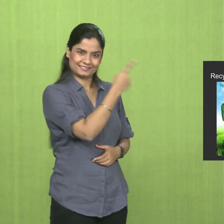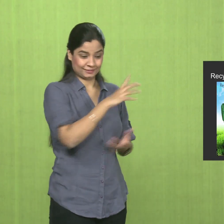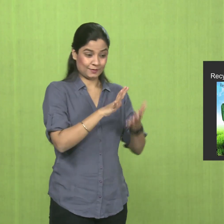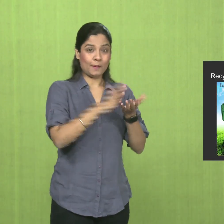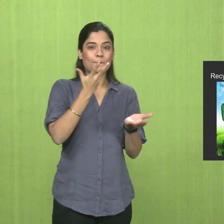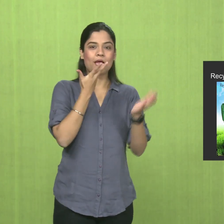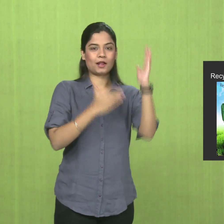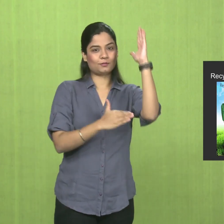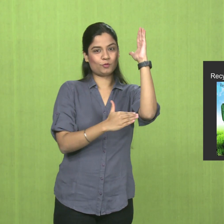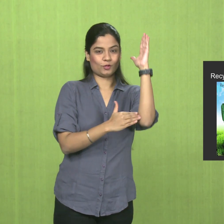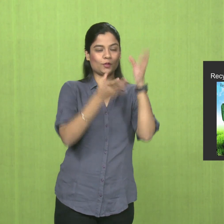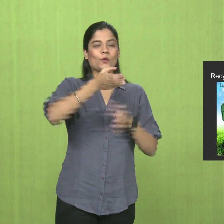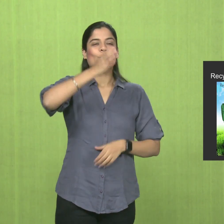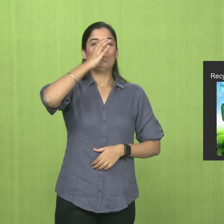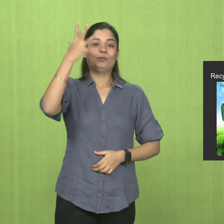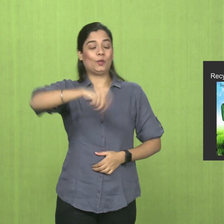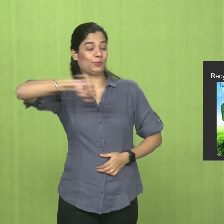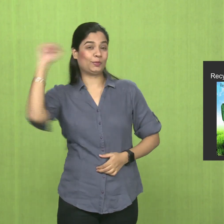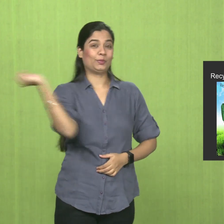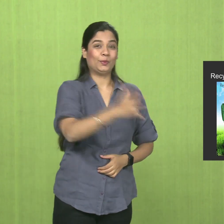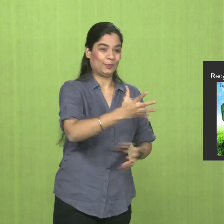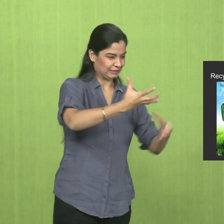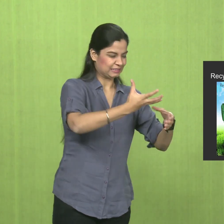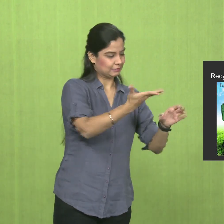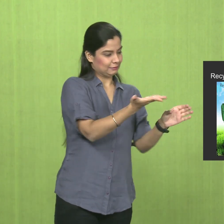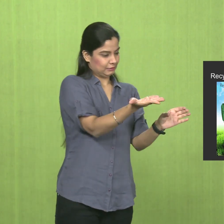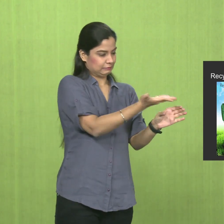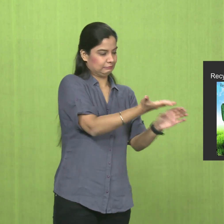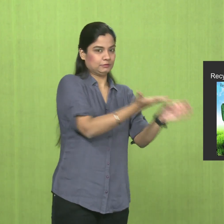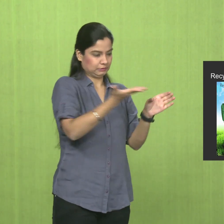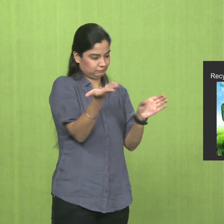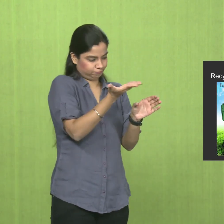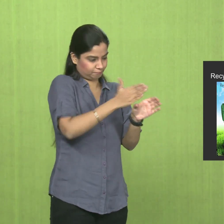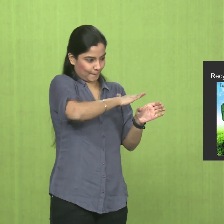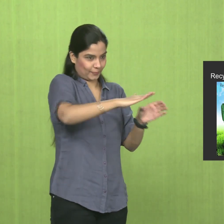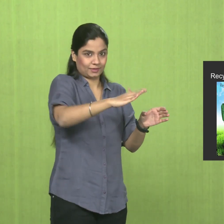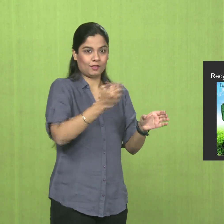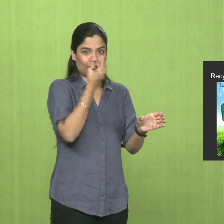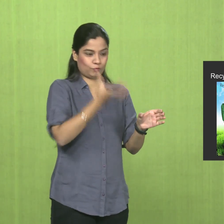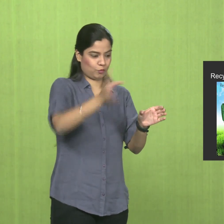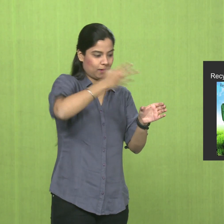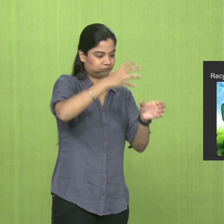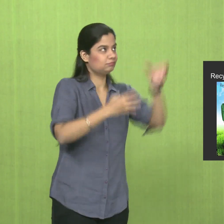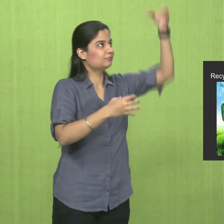resources. As you can see in the picture, the water bottles have been utilized and they have been made into little beautiful plants.